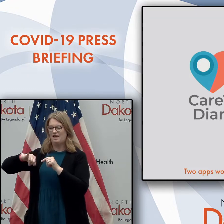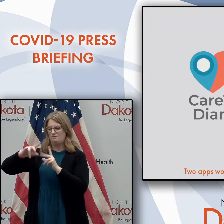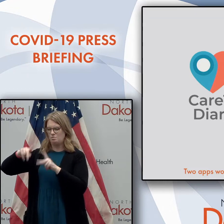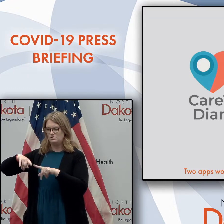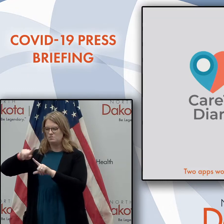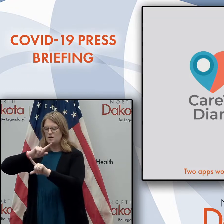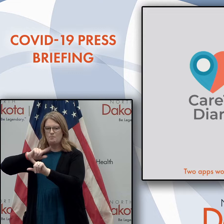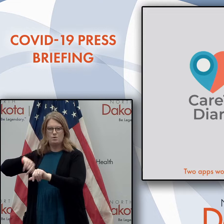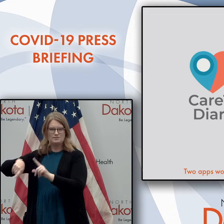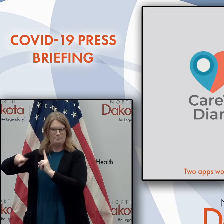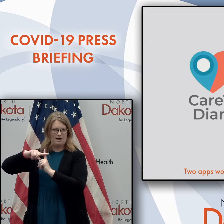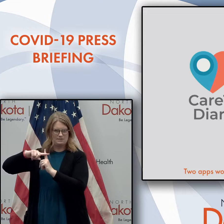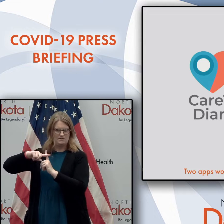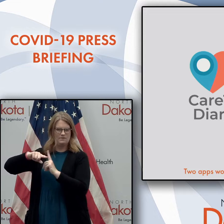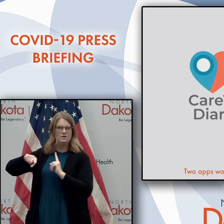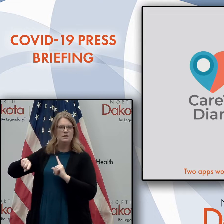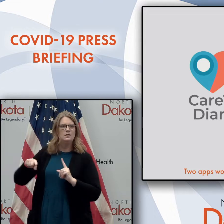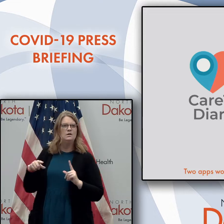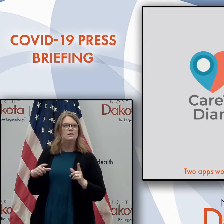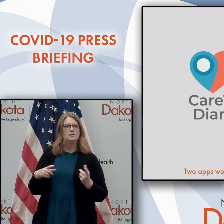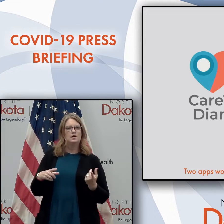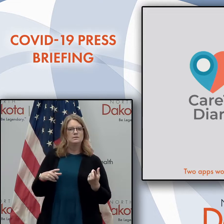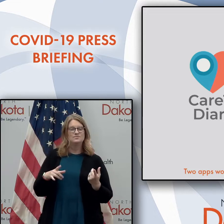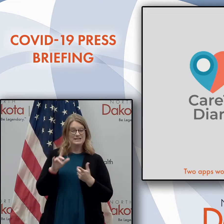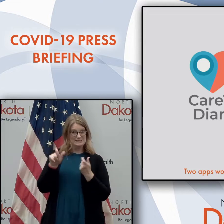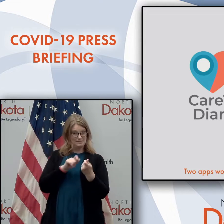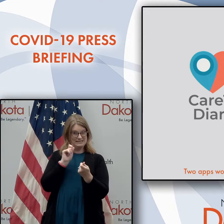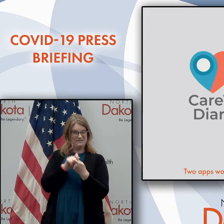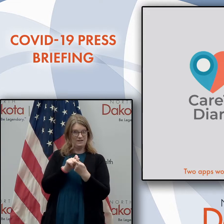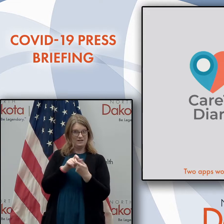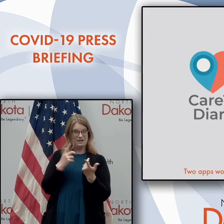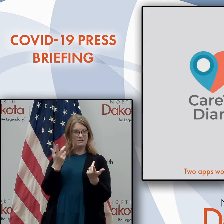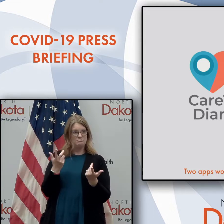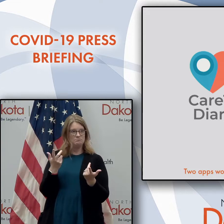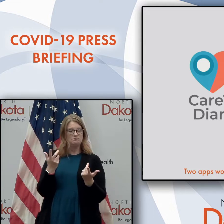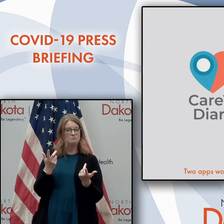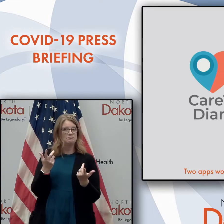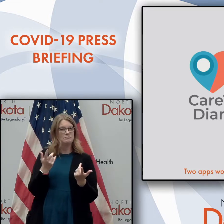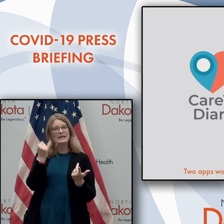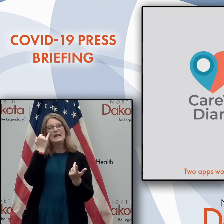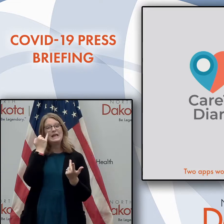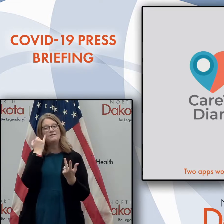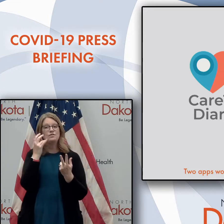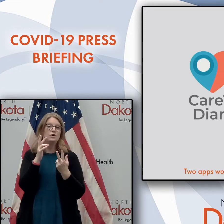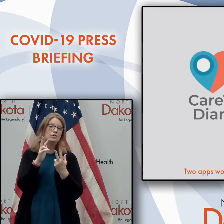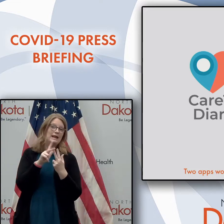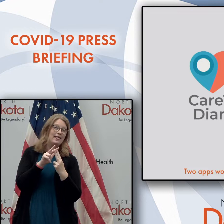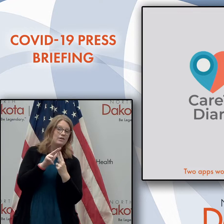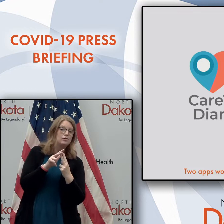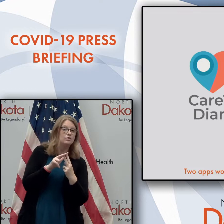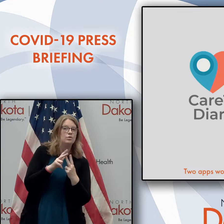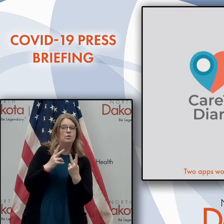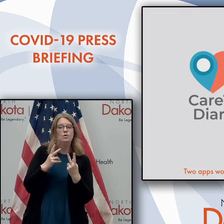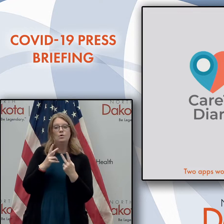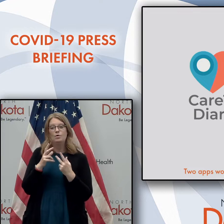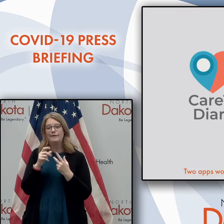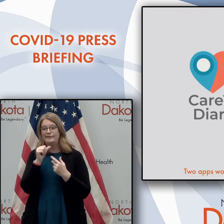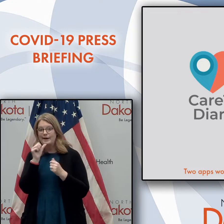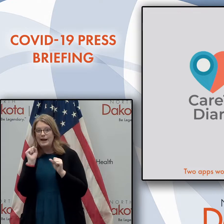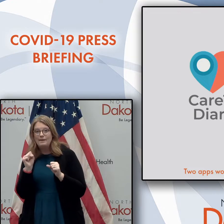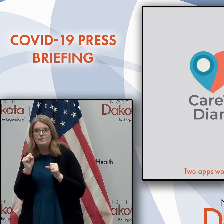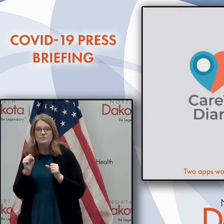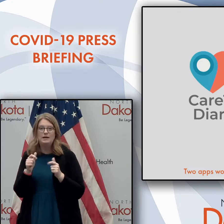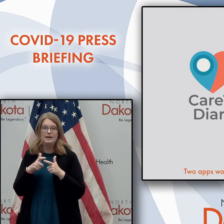reports positive. And so again, particularly if you're finding yourself either choosing to or unable to avoid being in